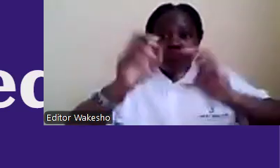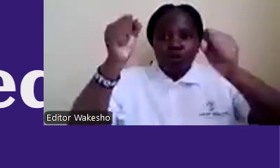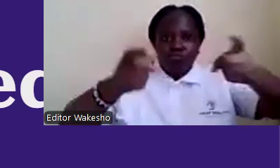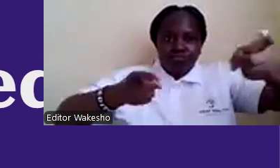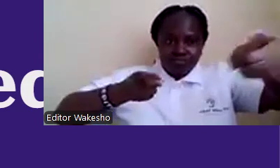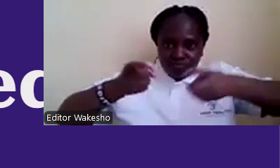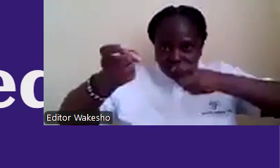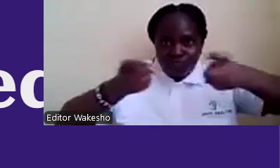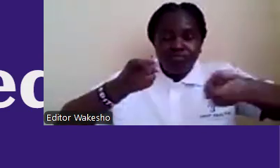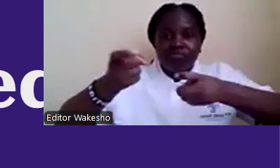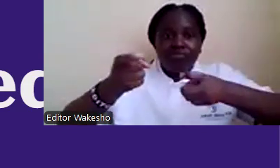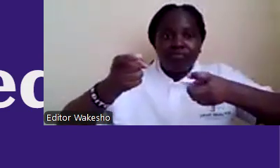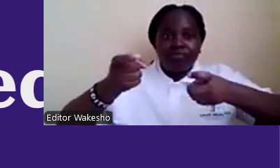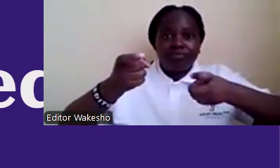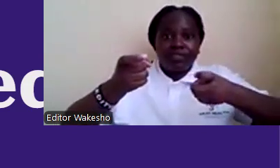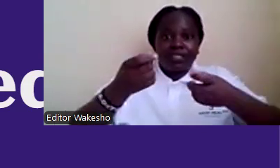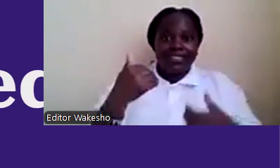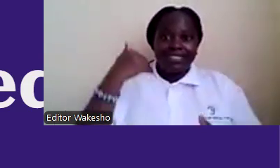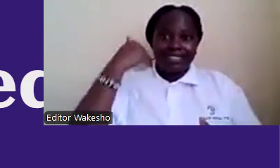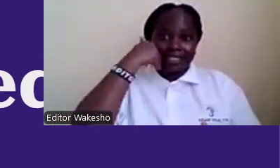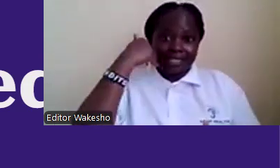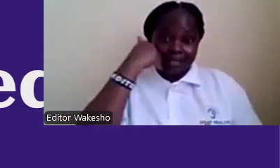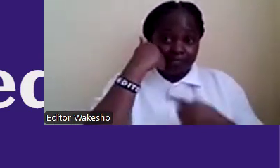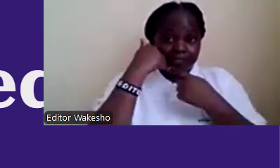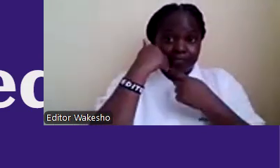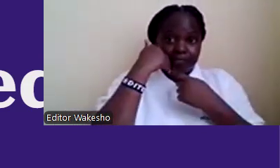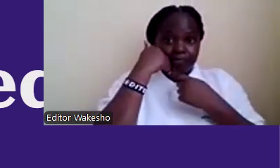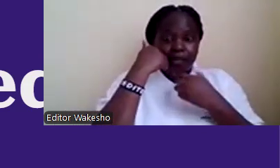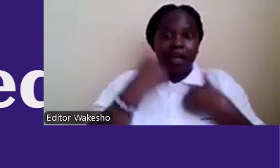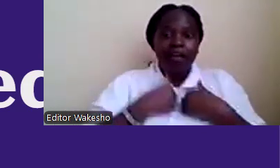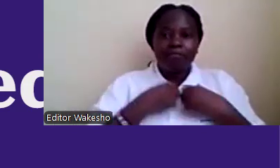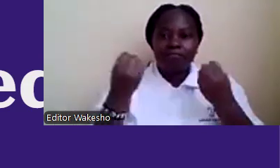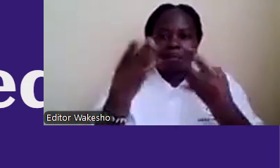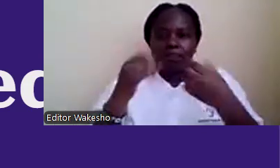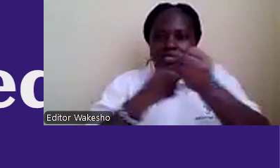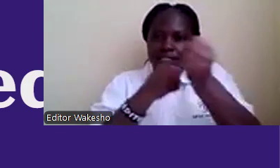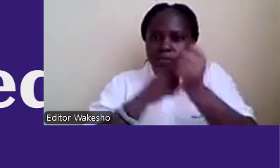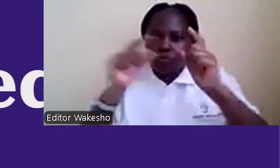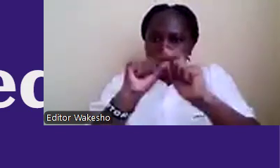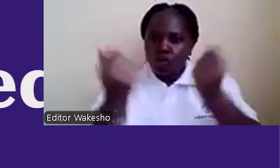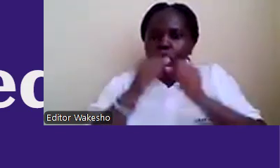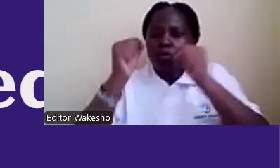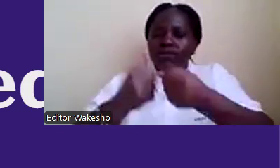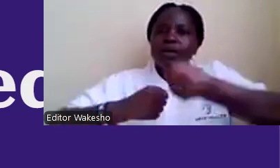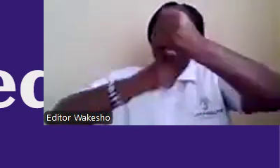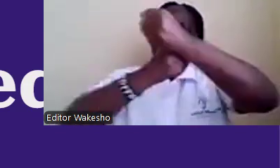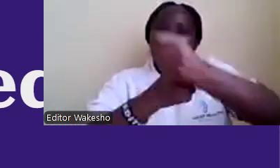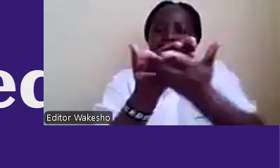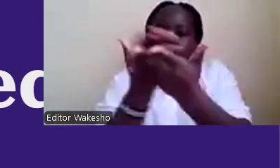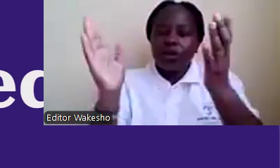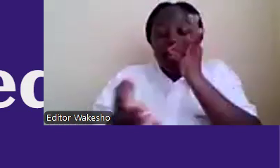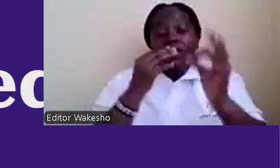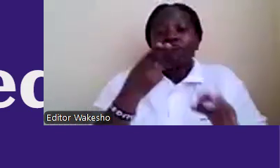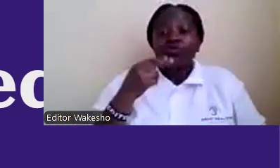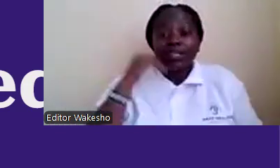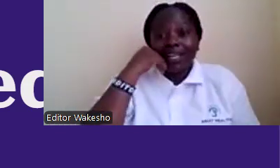the condition, and there are very many support groups that can also help you to journey with maybe other people who